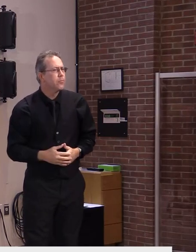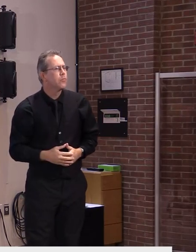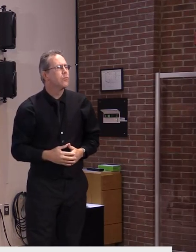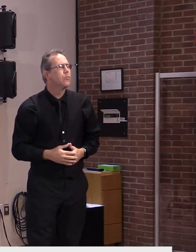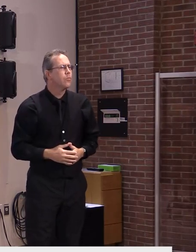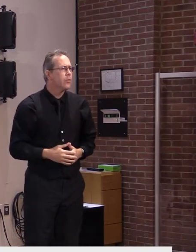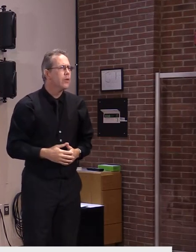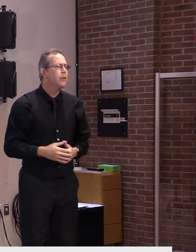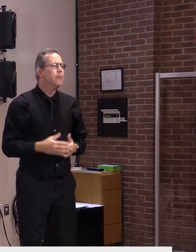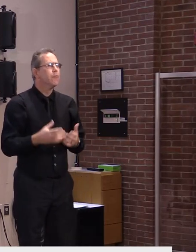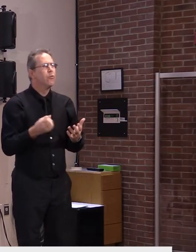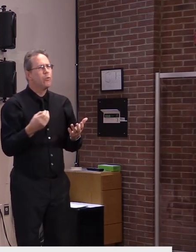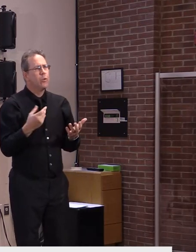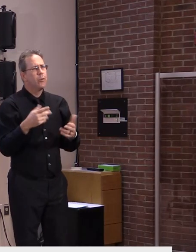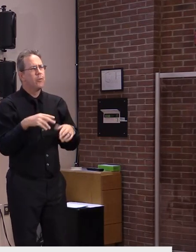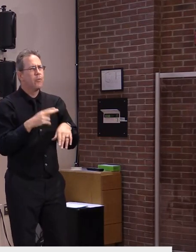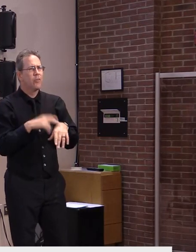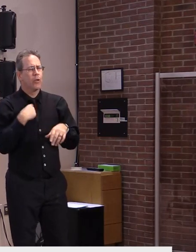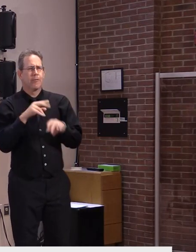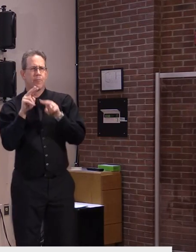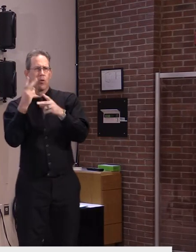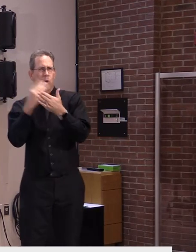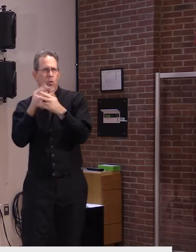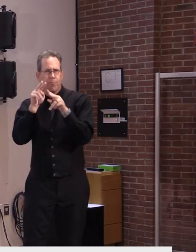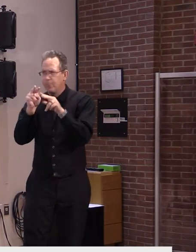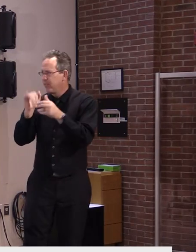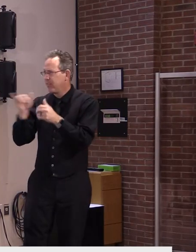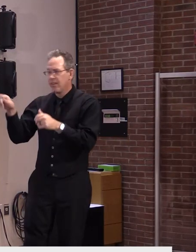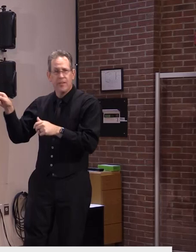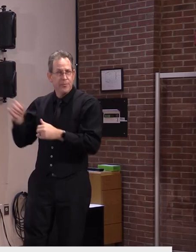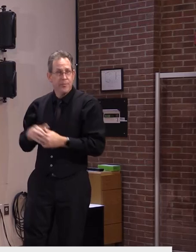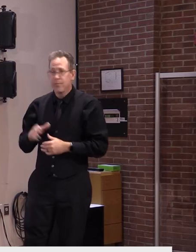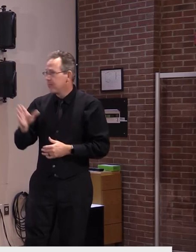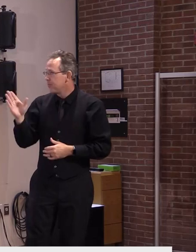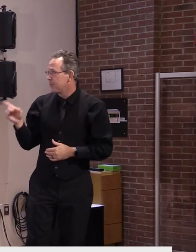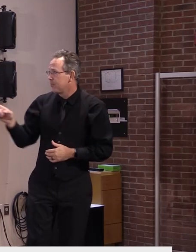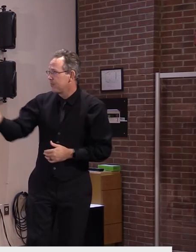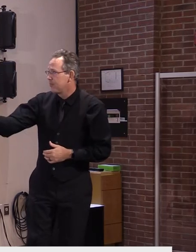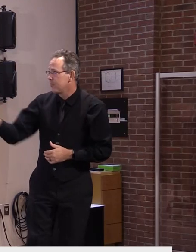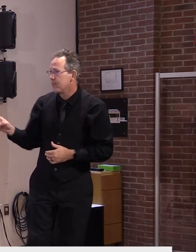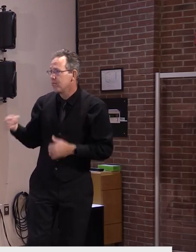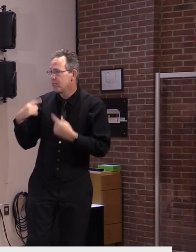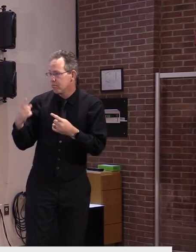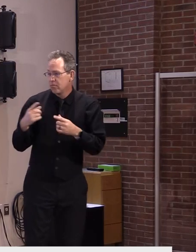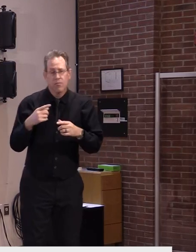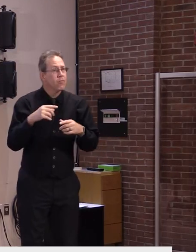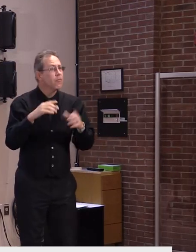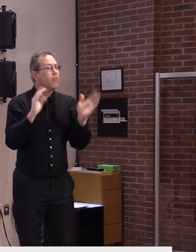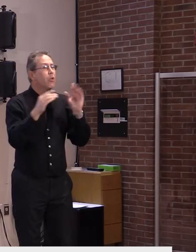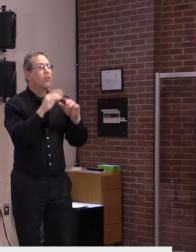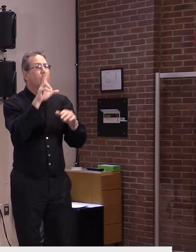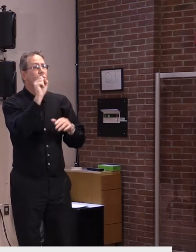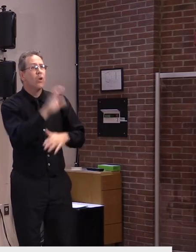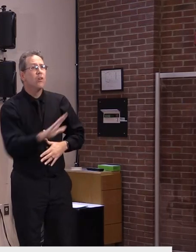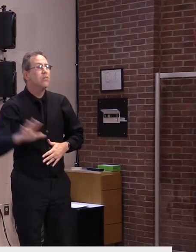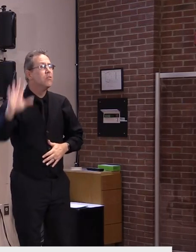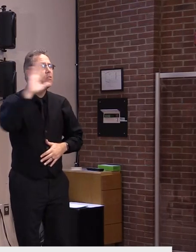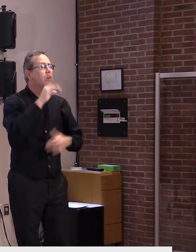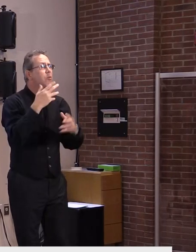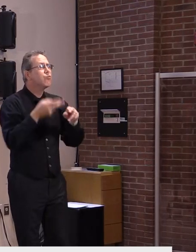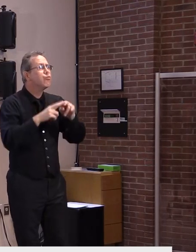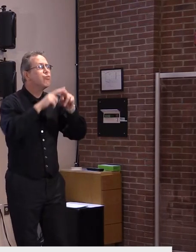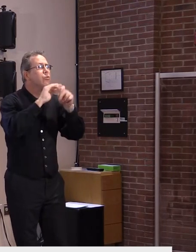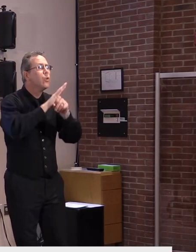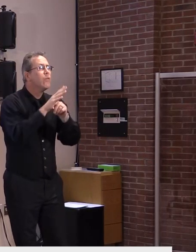eye on. At the moment, in terms of the modeling, both because of the state holidays that we were experiencing,